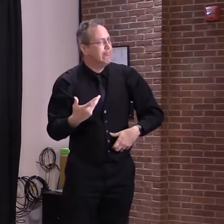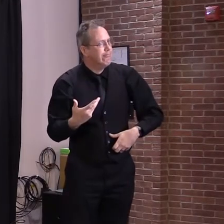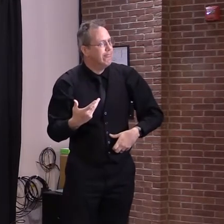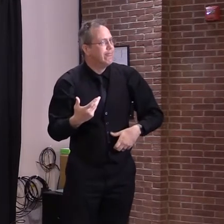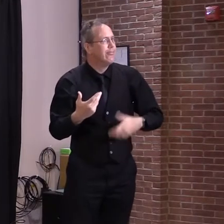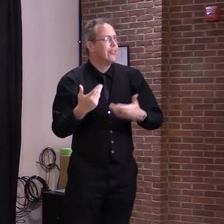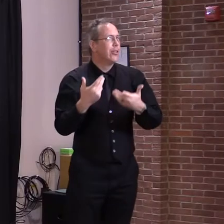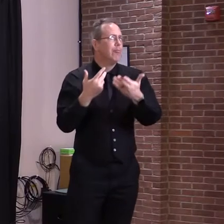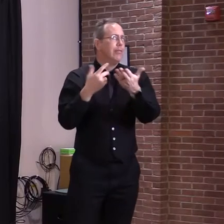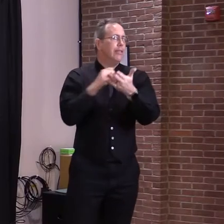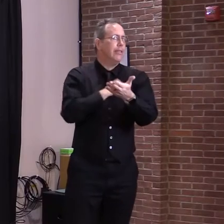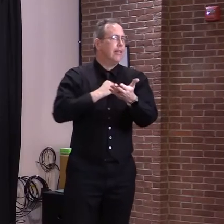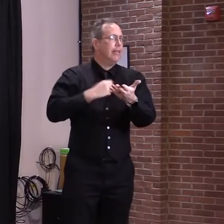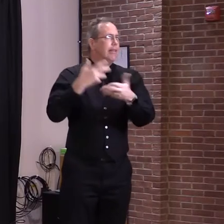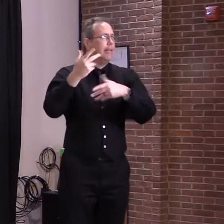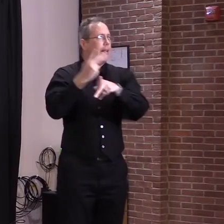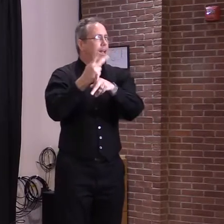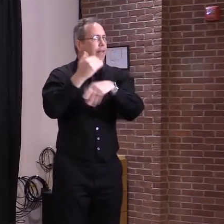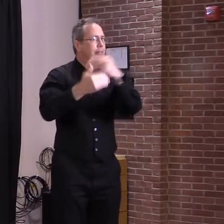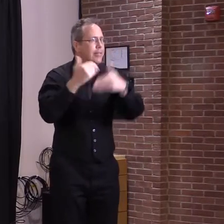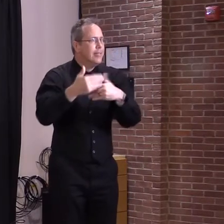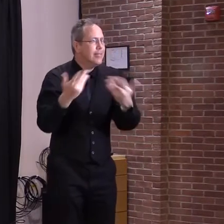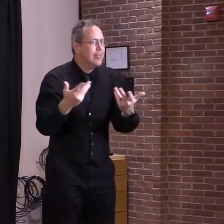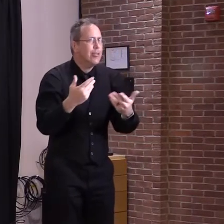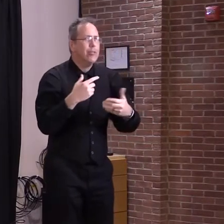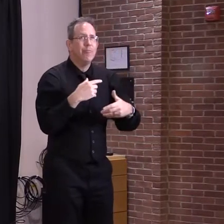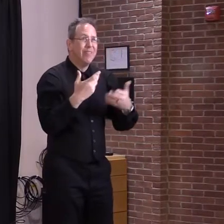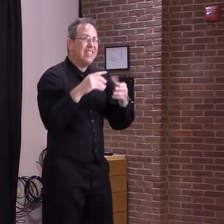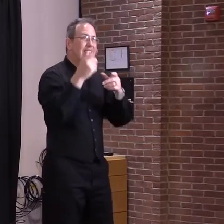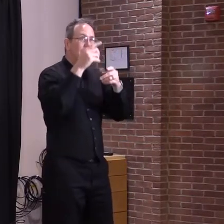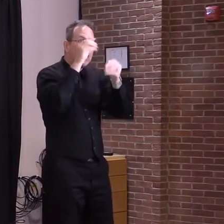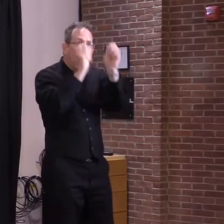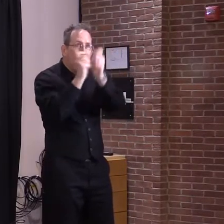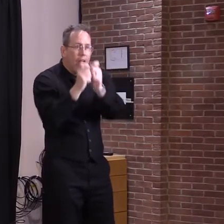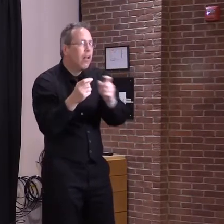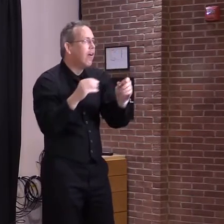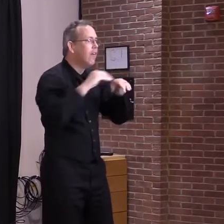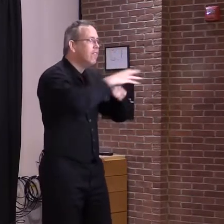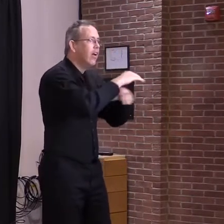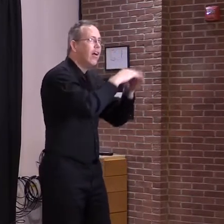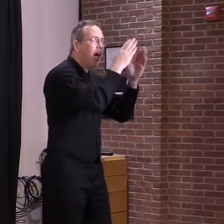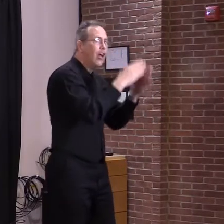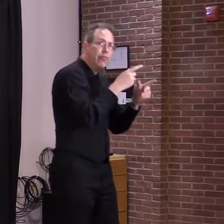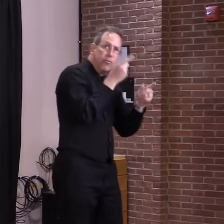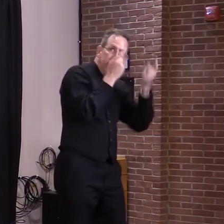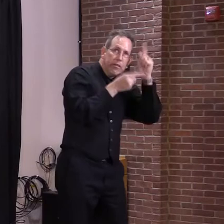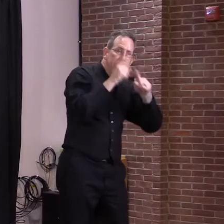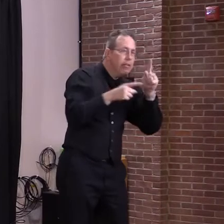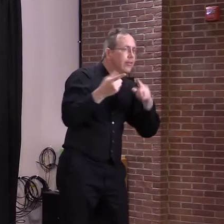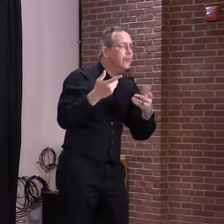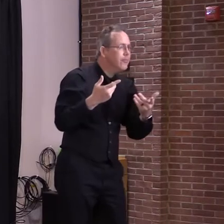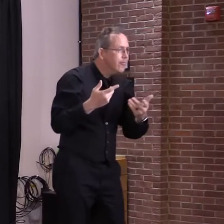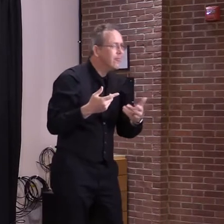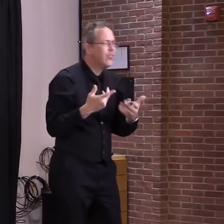economic development and maybe some housing as well. But that money has to come from somewhere. It's not